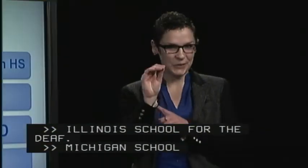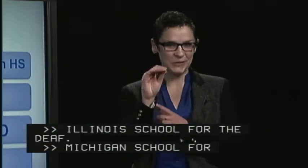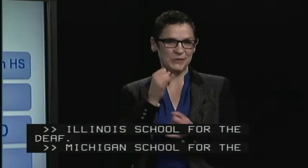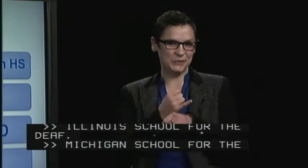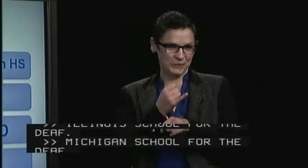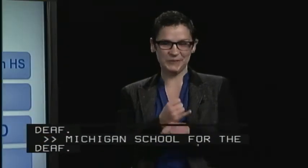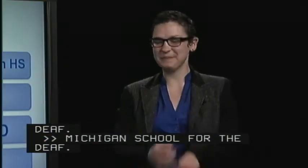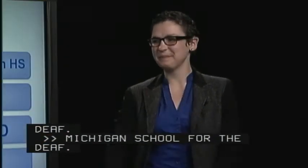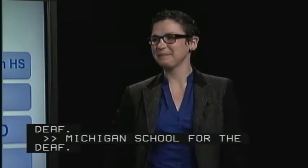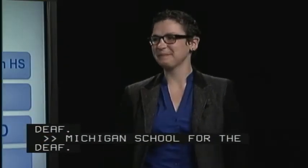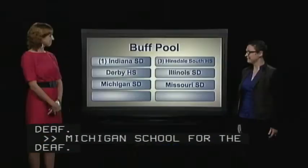Missouri School for the Deaf.